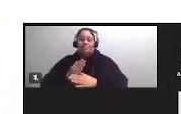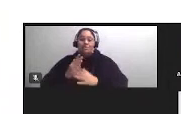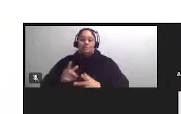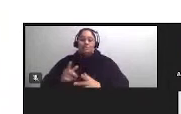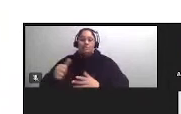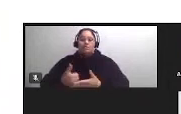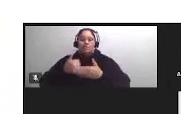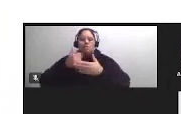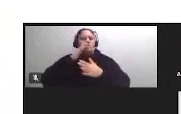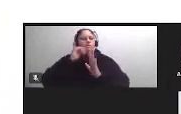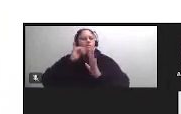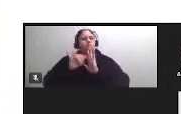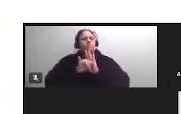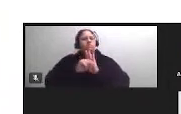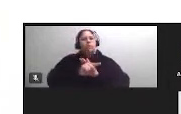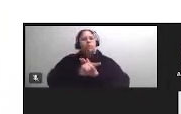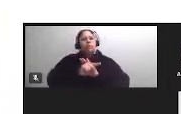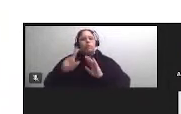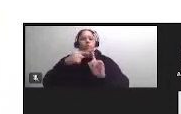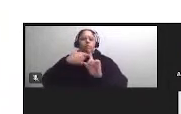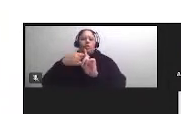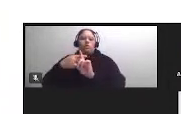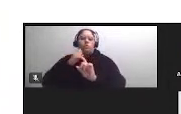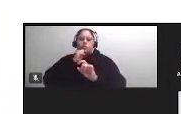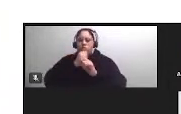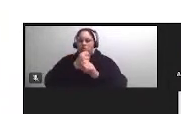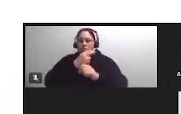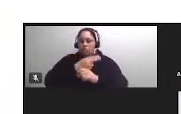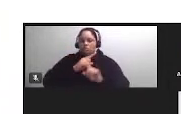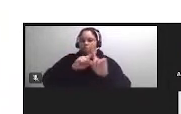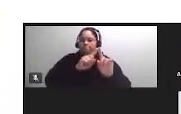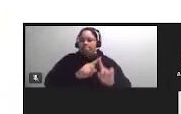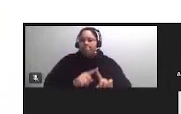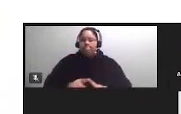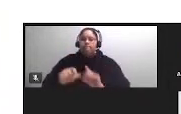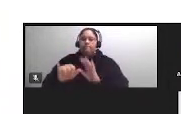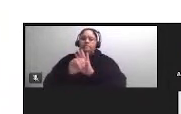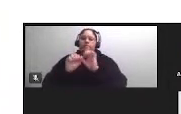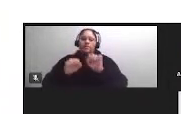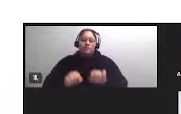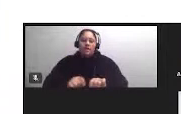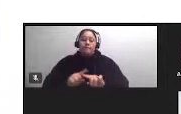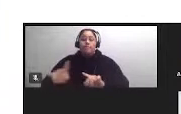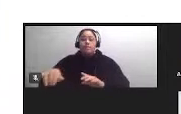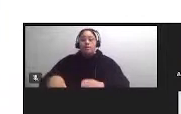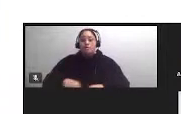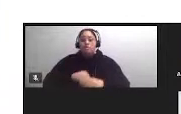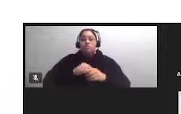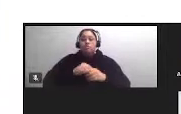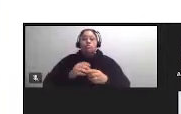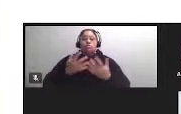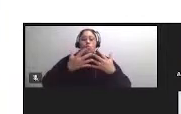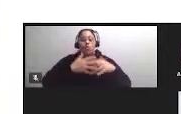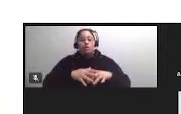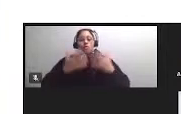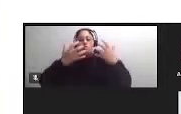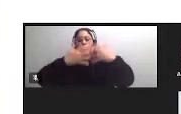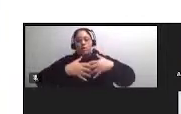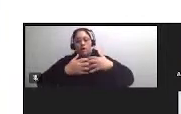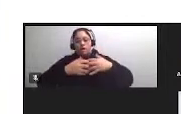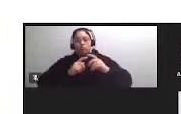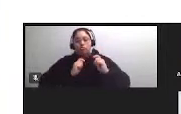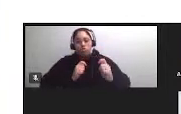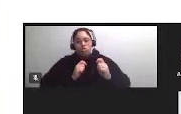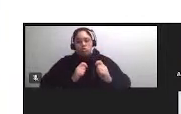stakeholders, targeted stakeholders. They're also assisting with coordinating transport, so getting people to pick